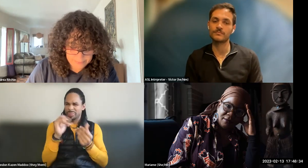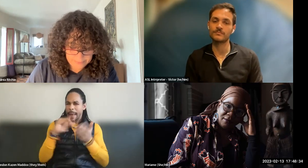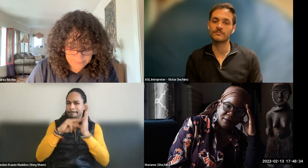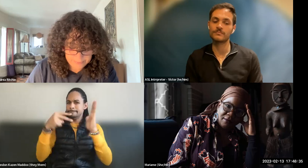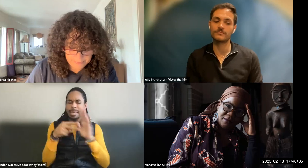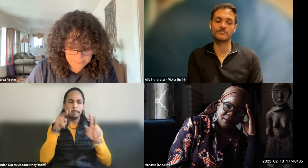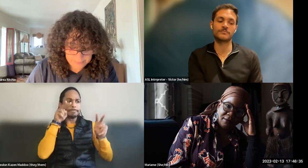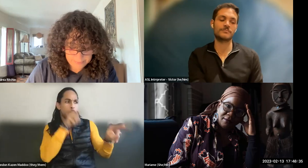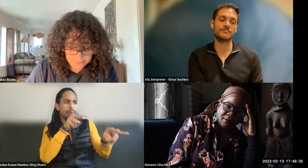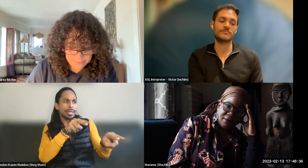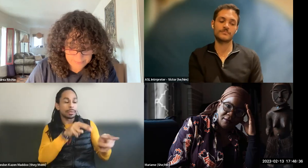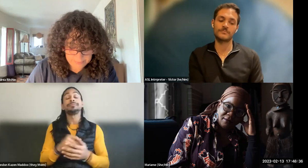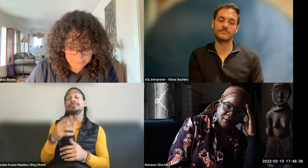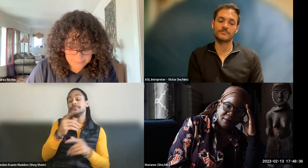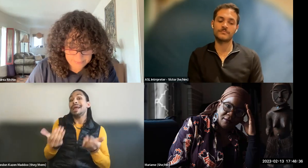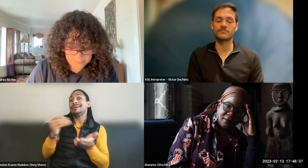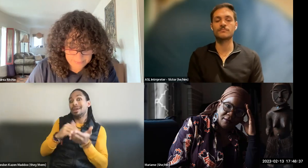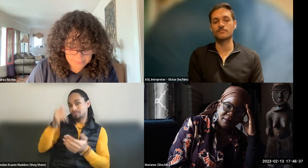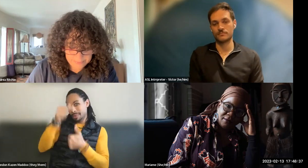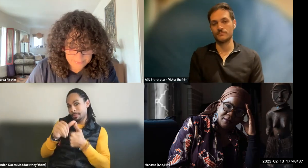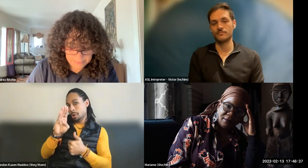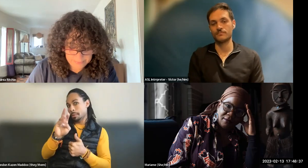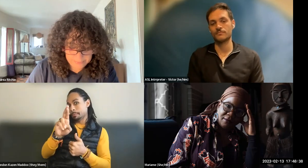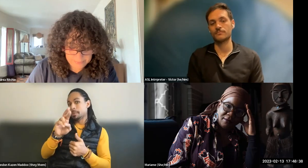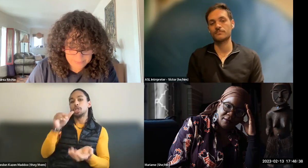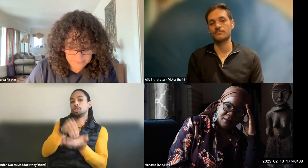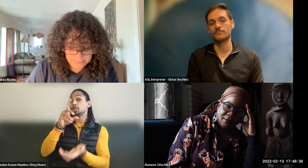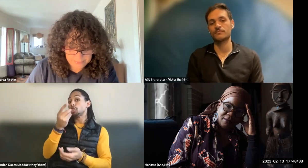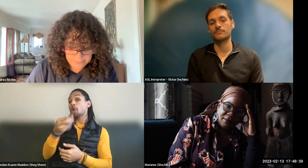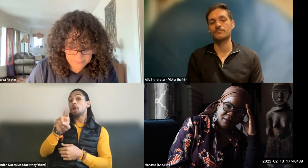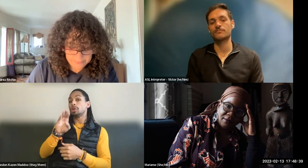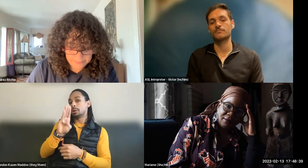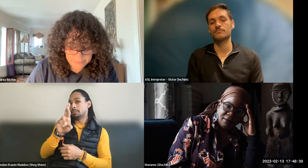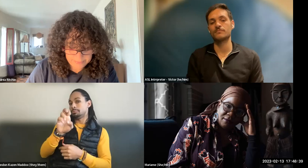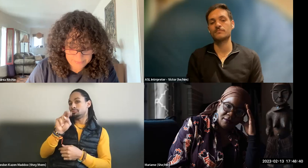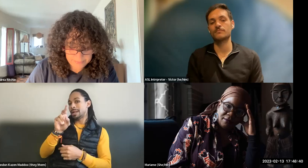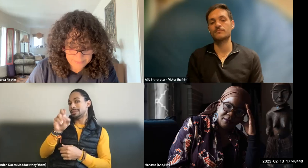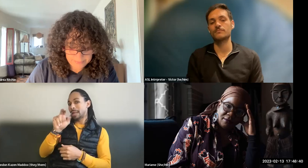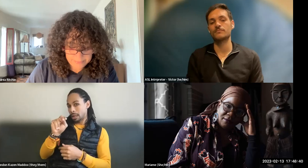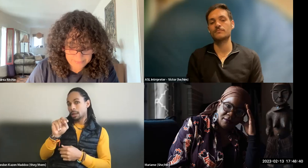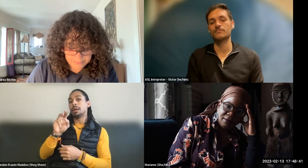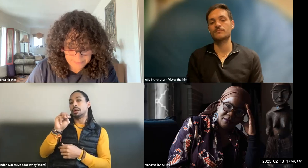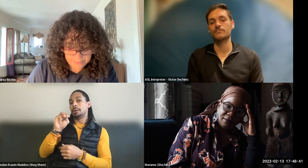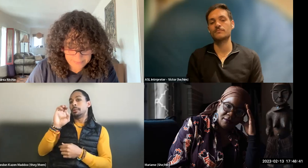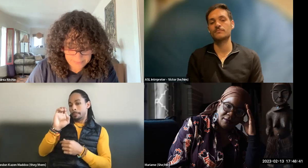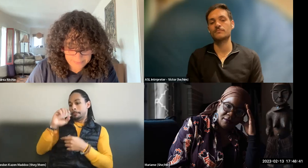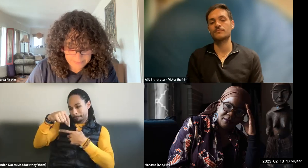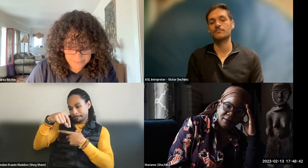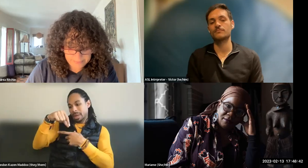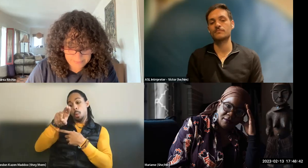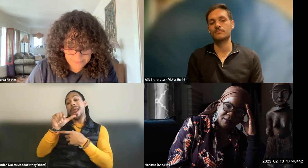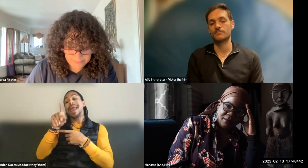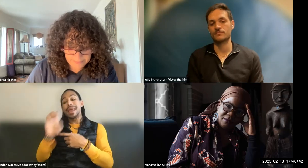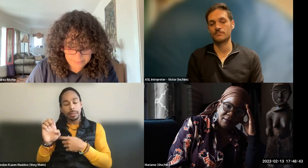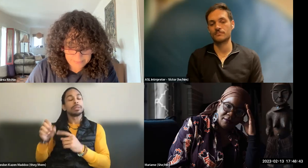Dr. Brendan McQuaid, who really was absolutely indispensable to us in the writing of No More